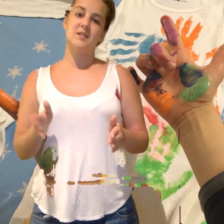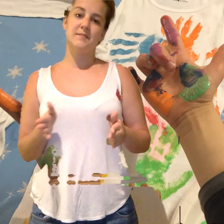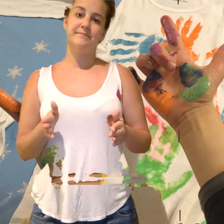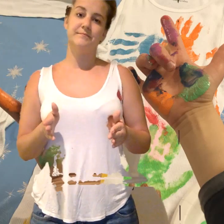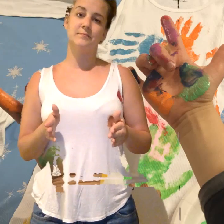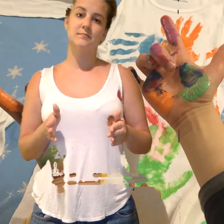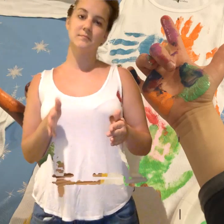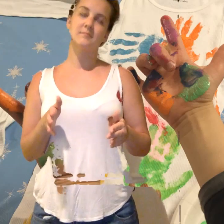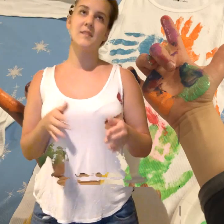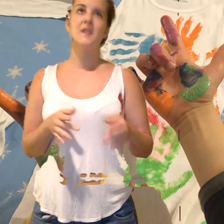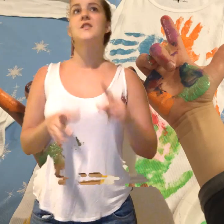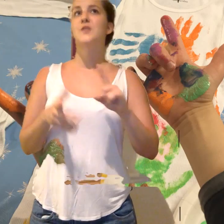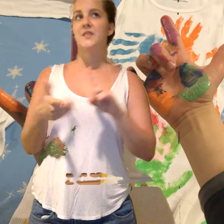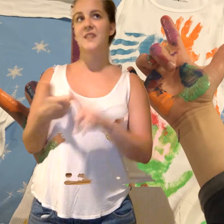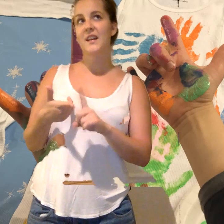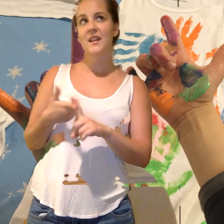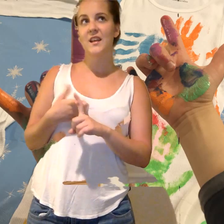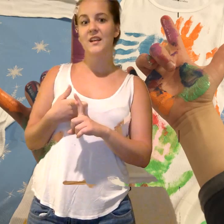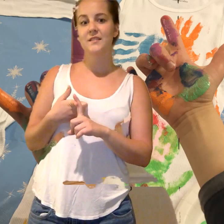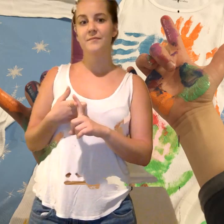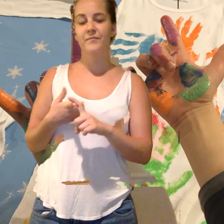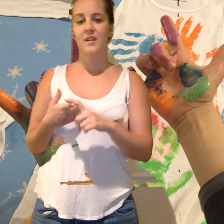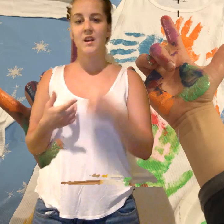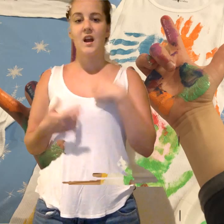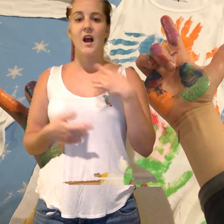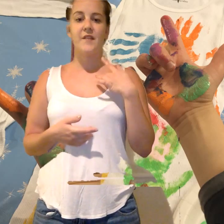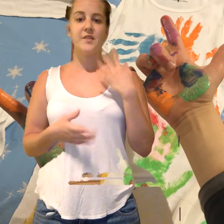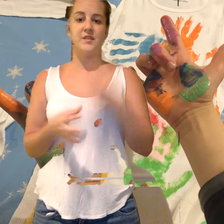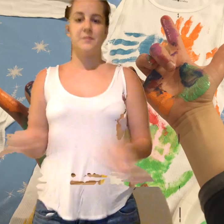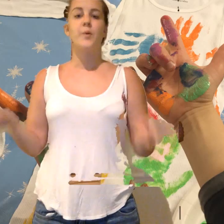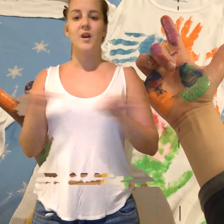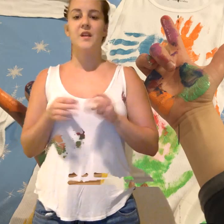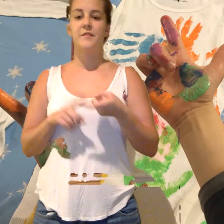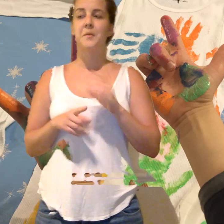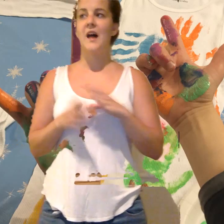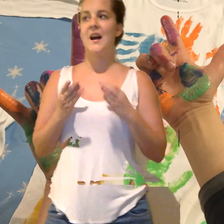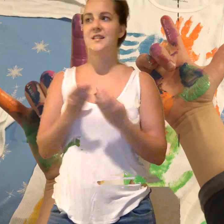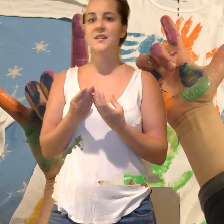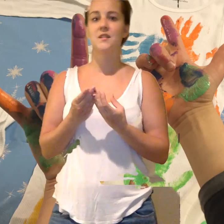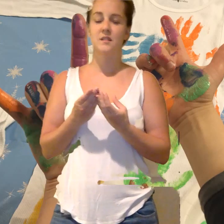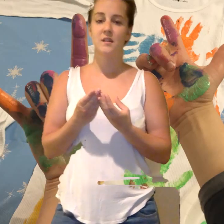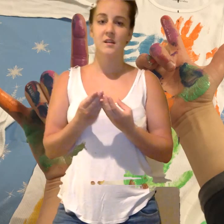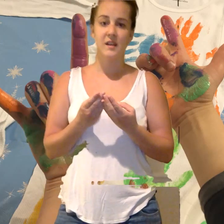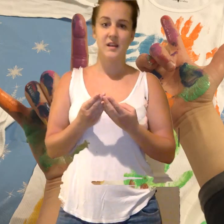students. So the second thing I feel is important from class